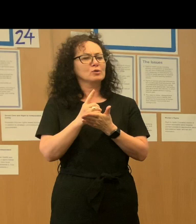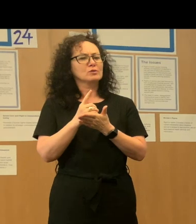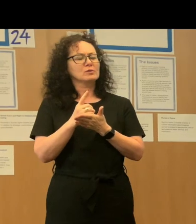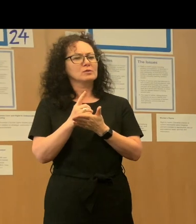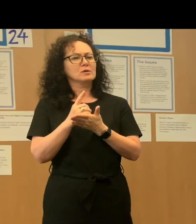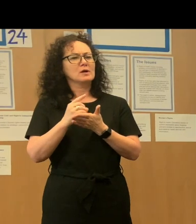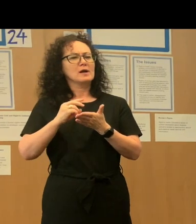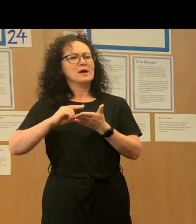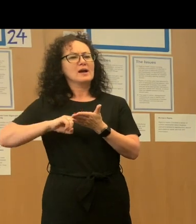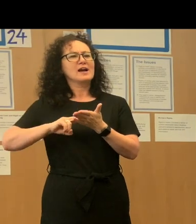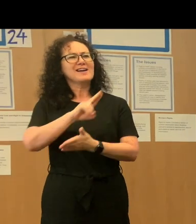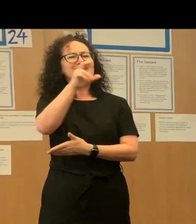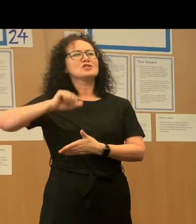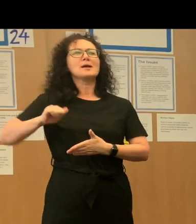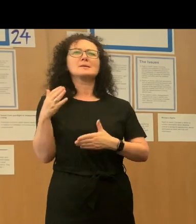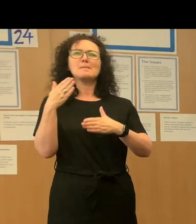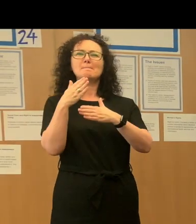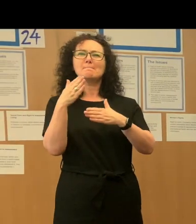what they're meant to be.